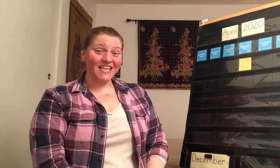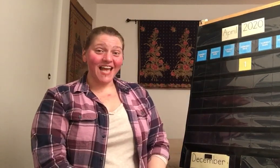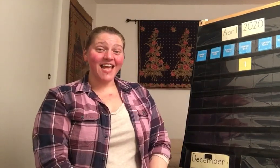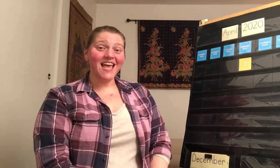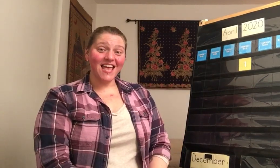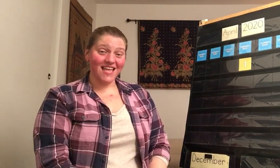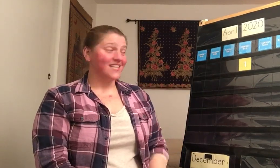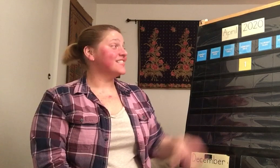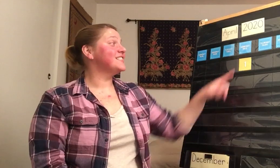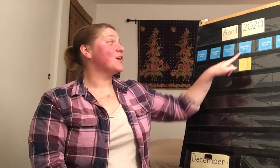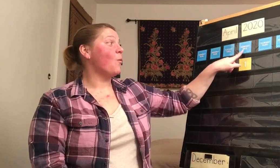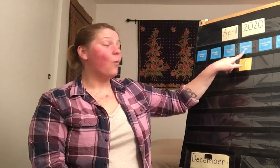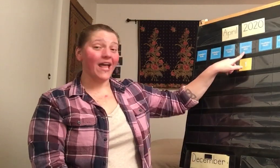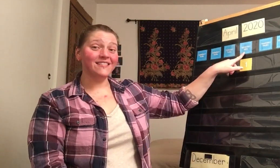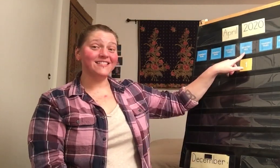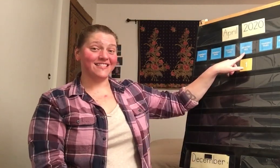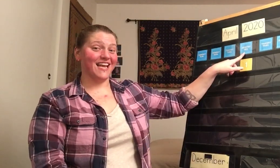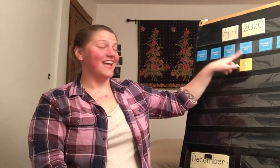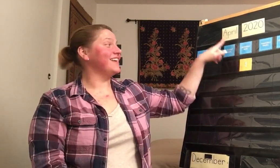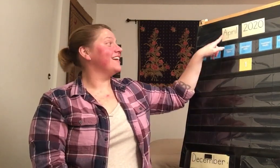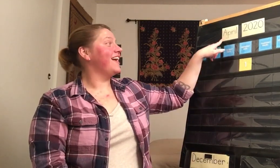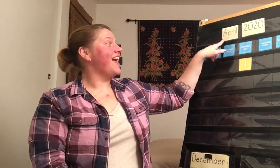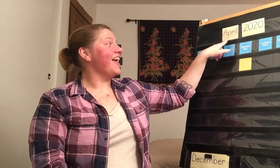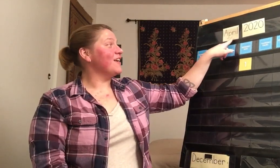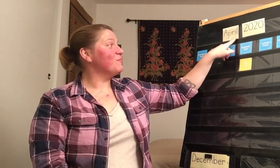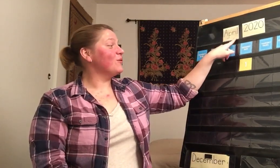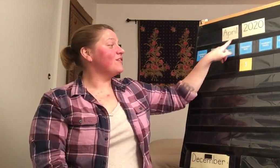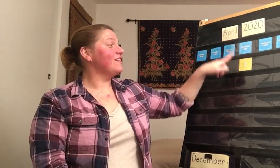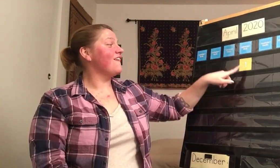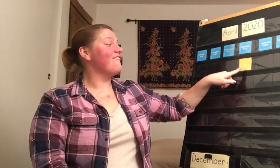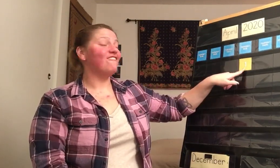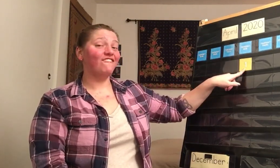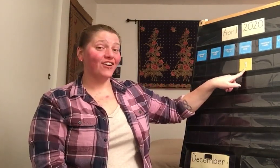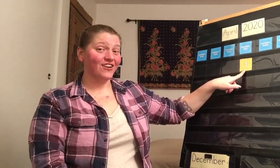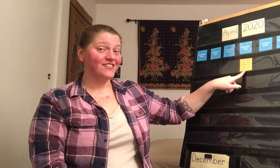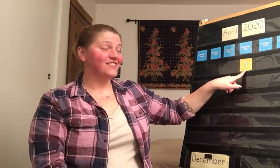Today is Wednesday, April 1st,